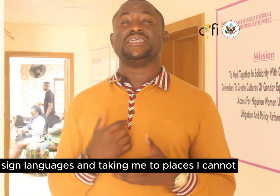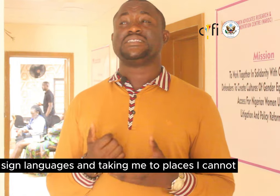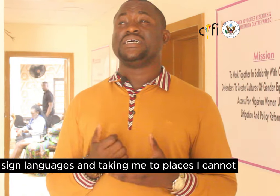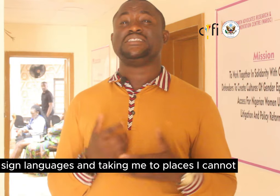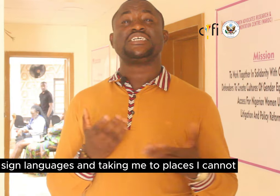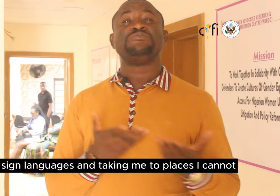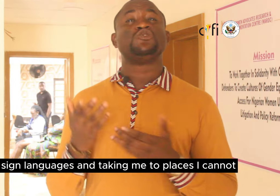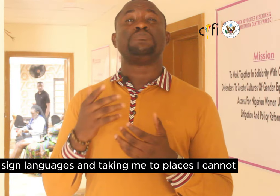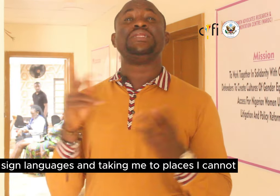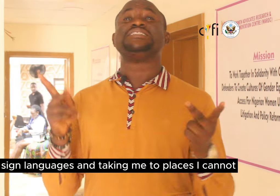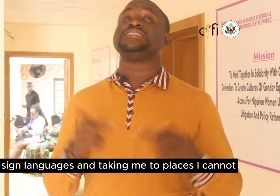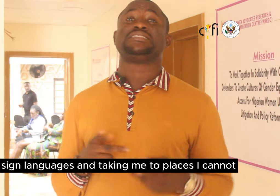sign language has taken me to places